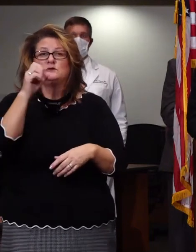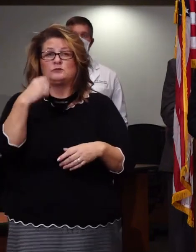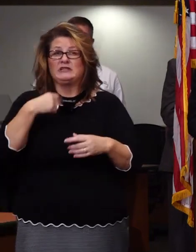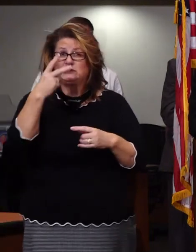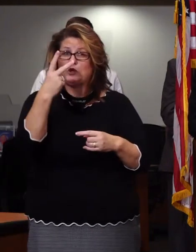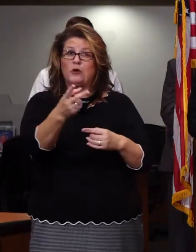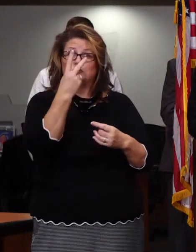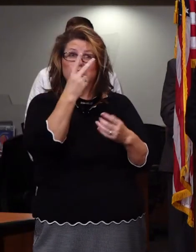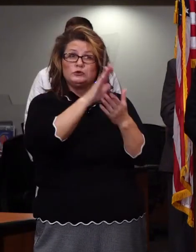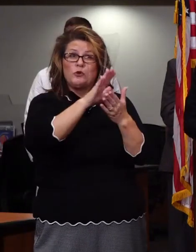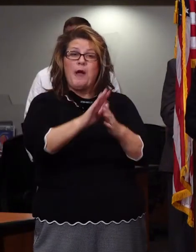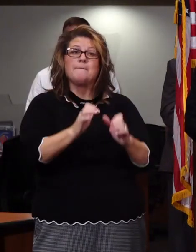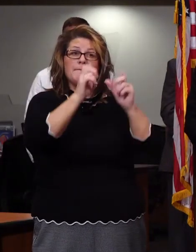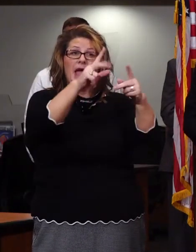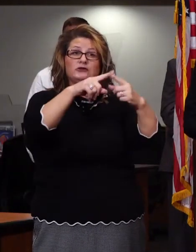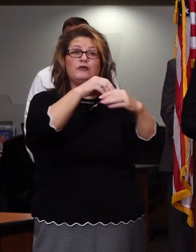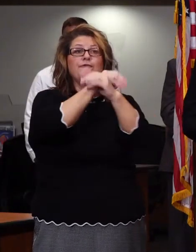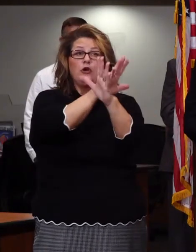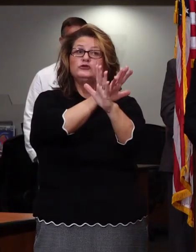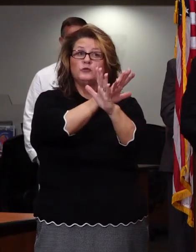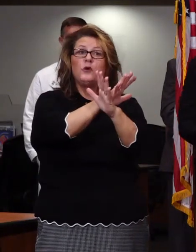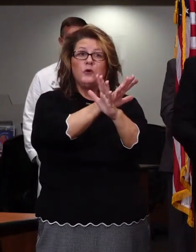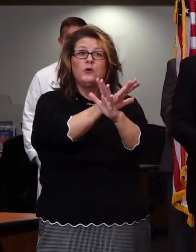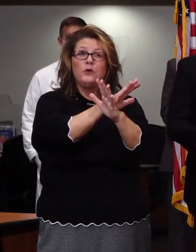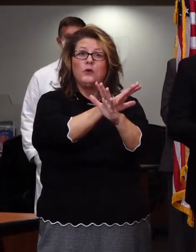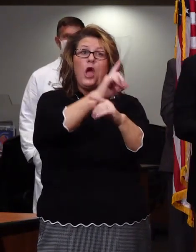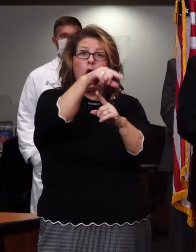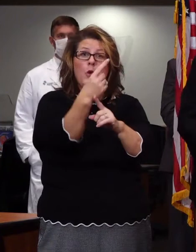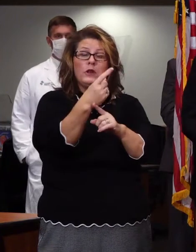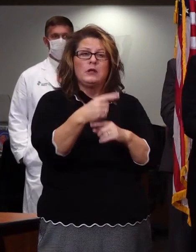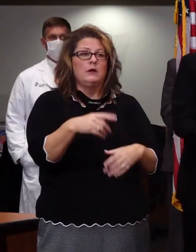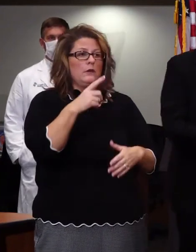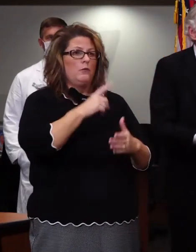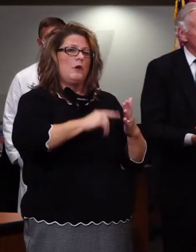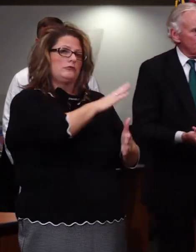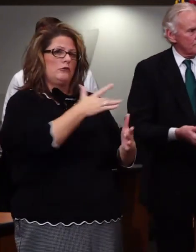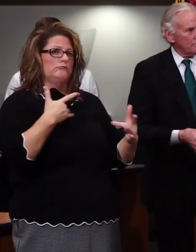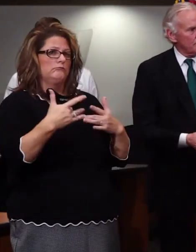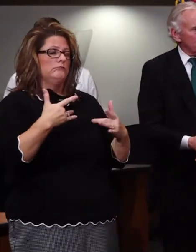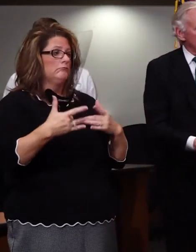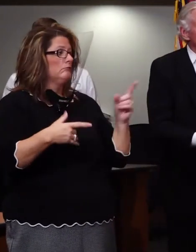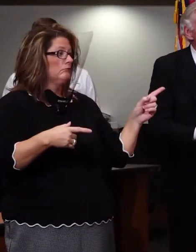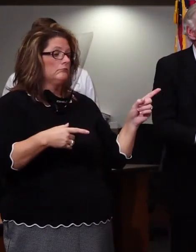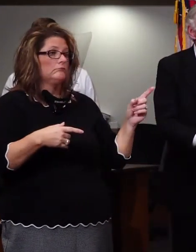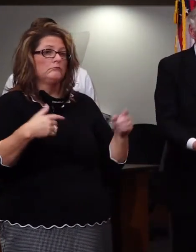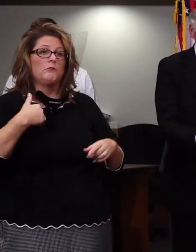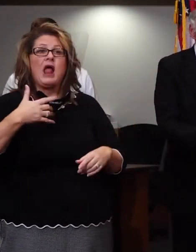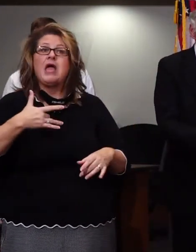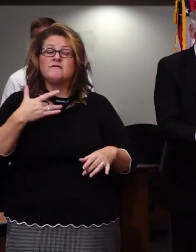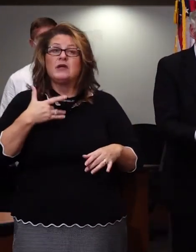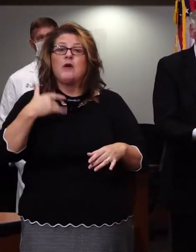to virtual, how concerned are you about spread in our schools? Well, I do think that the measures that are in place in schools on the